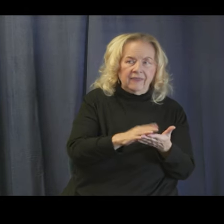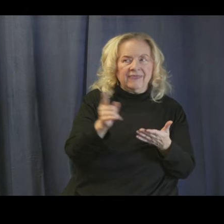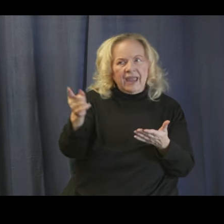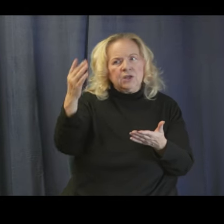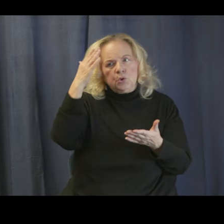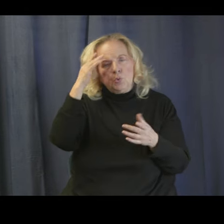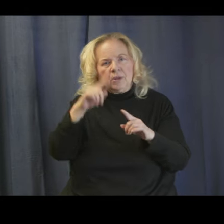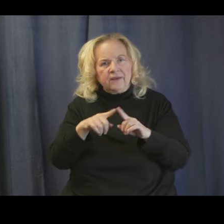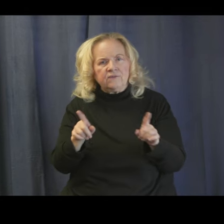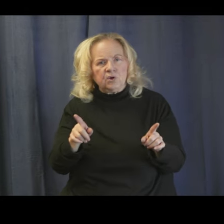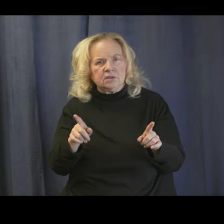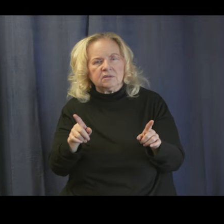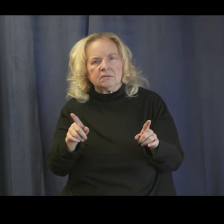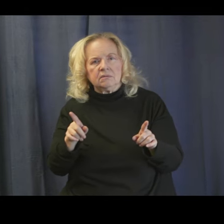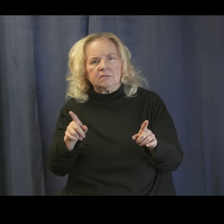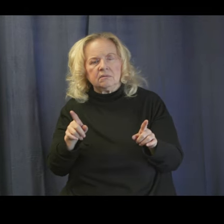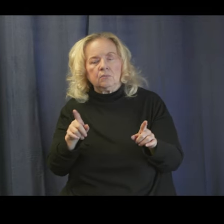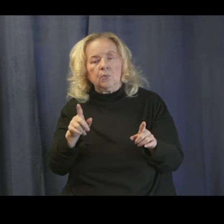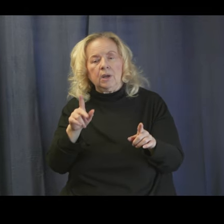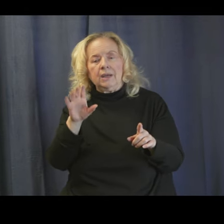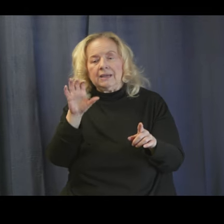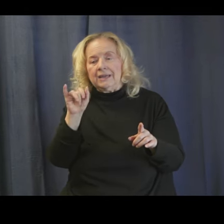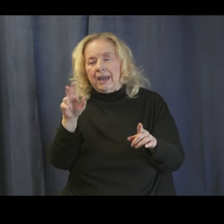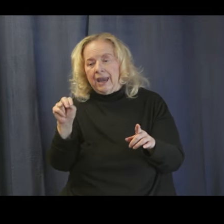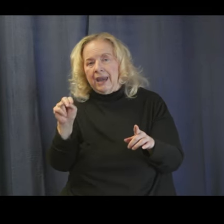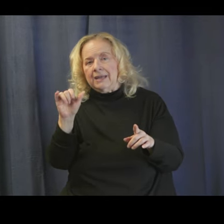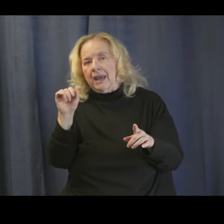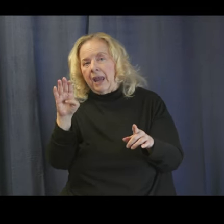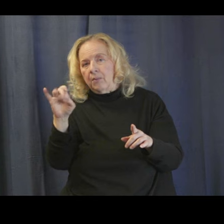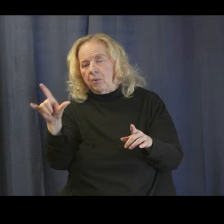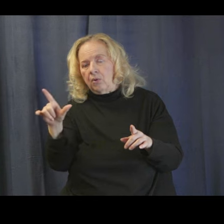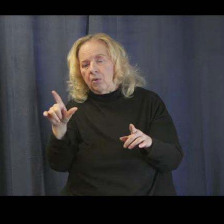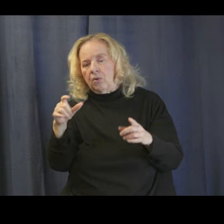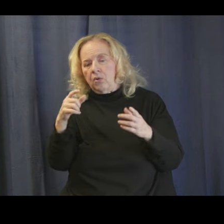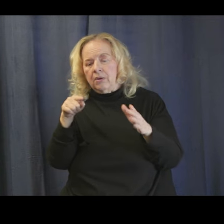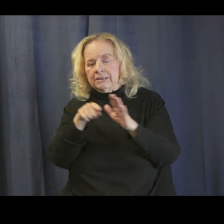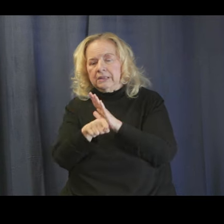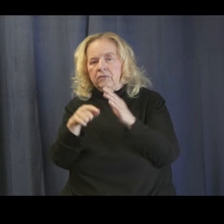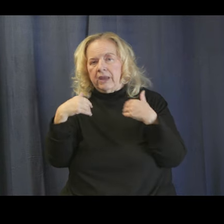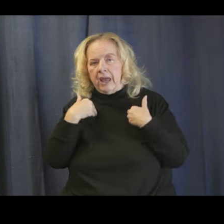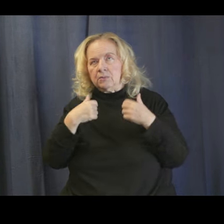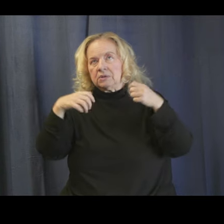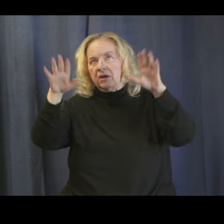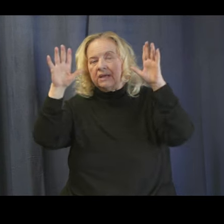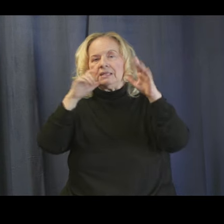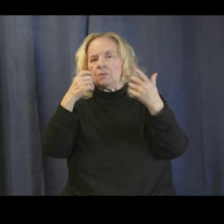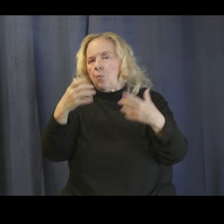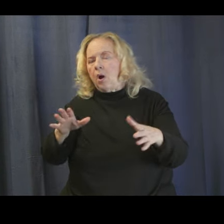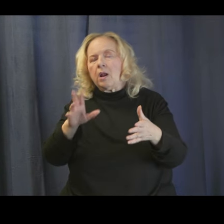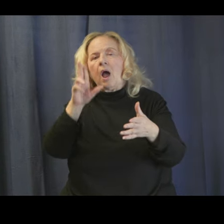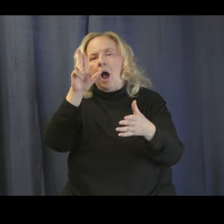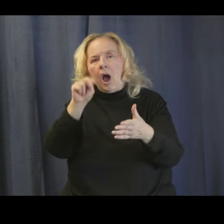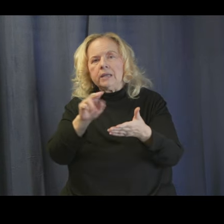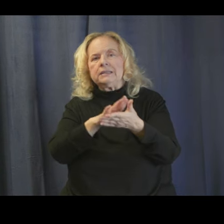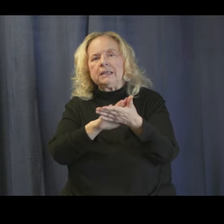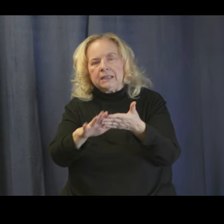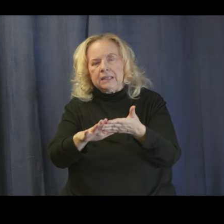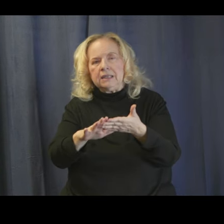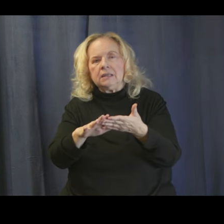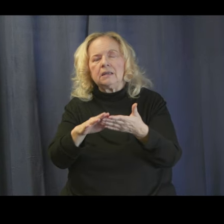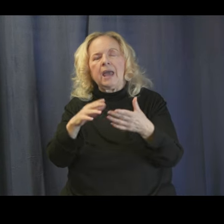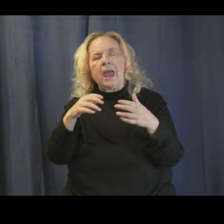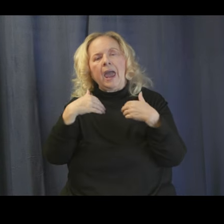even. This is why when Cain and Abel and they did sacrifices, God did not want unclean animals to